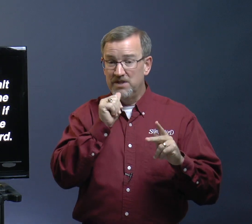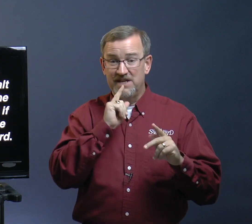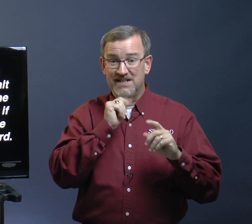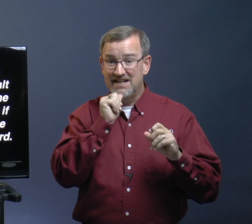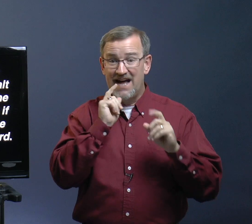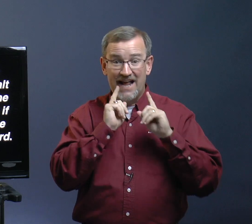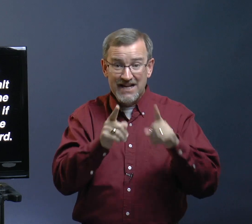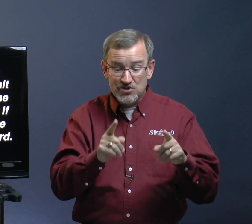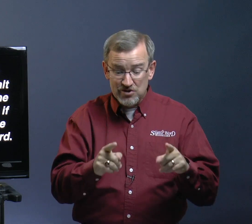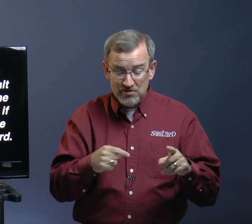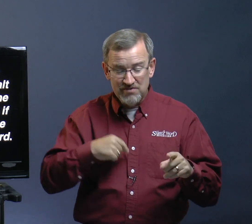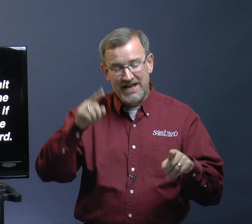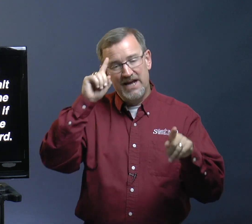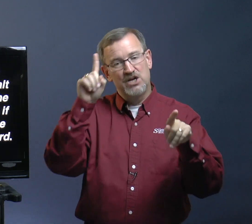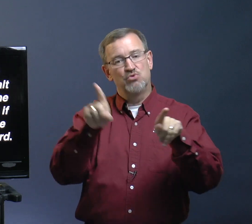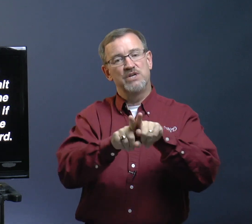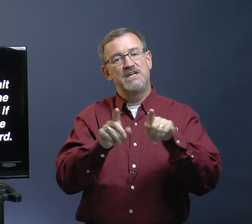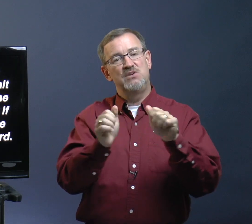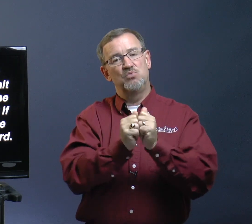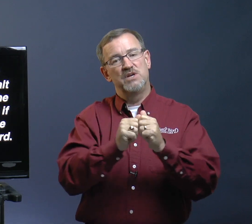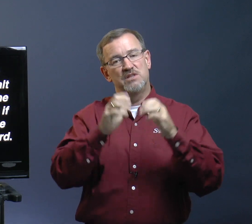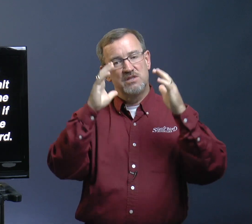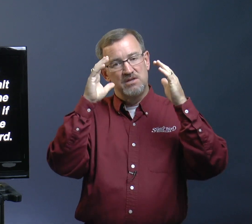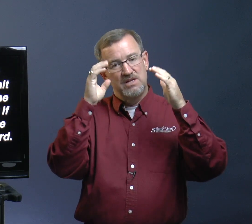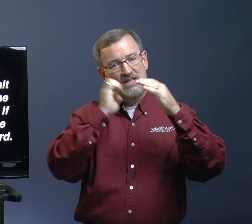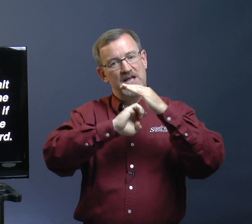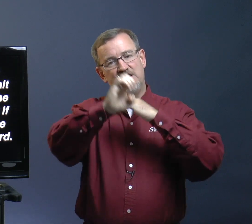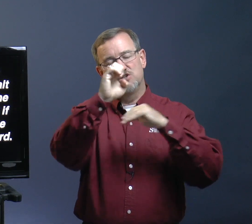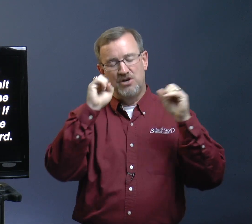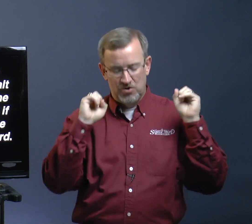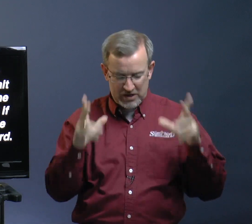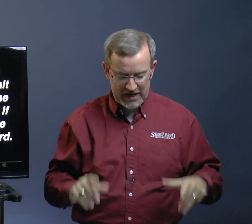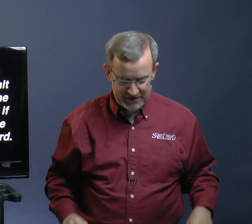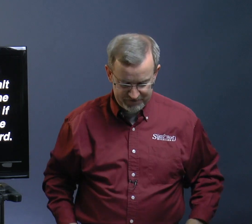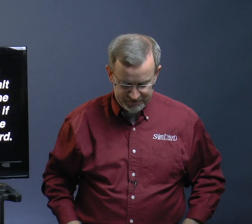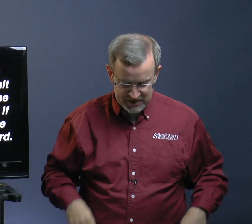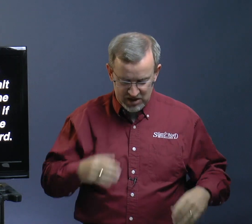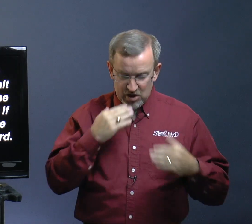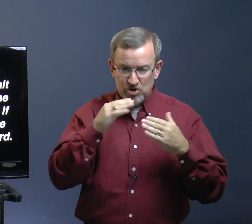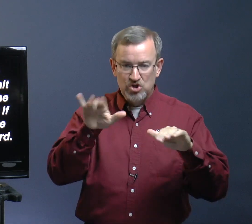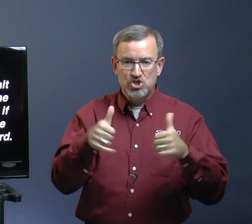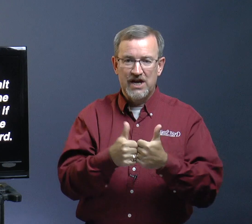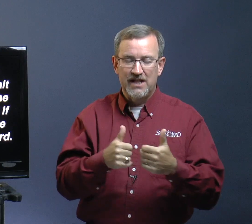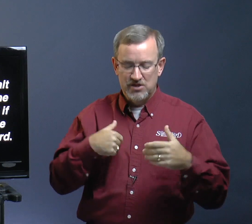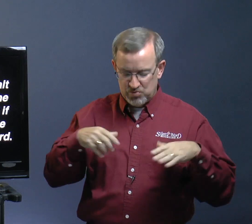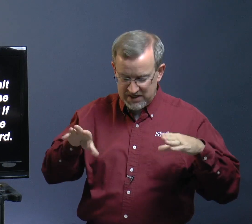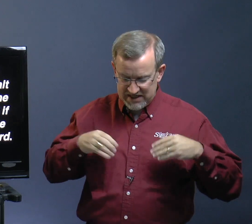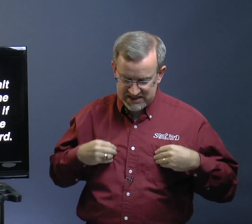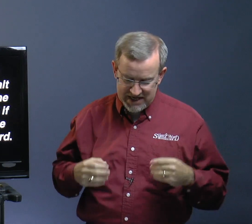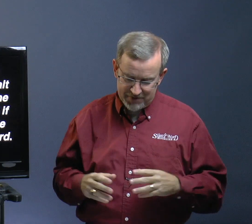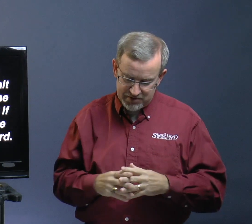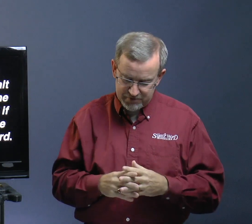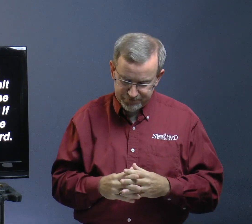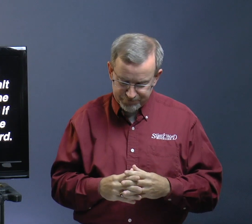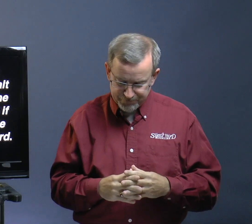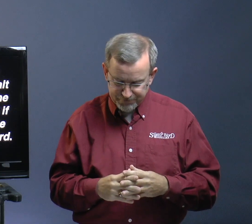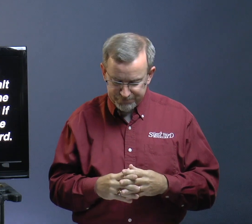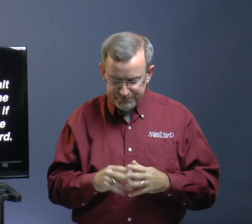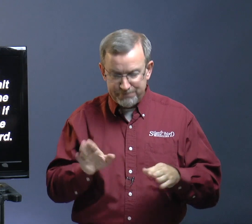they did not answer, they agreed with Elijah. Okay, good challenge, we accept.